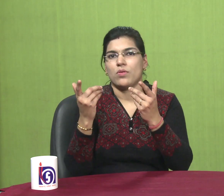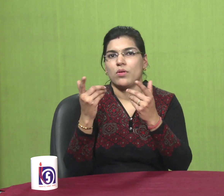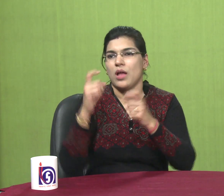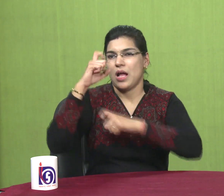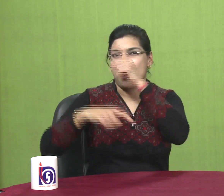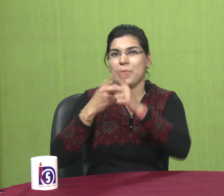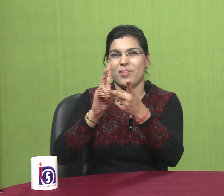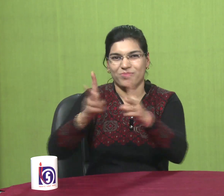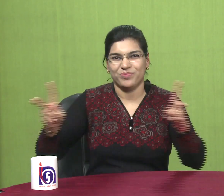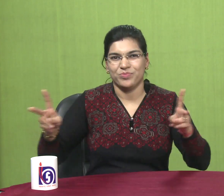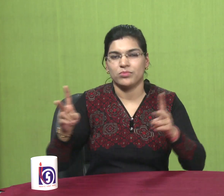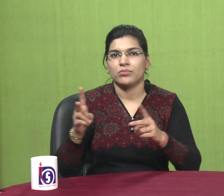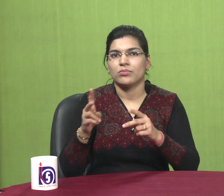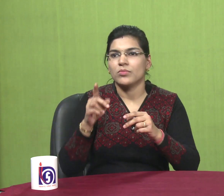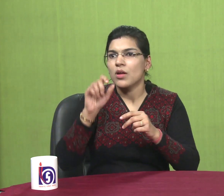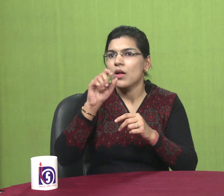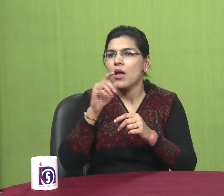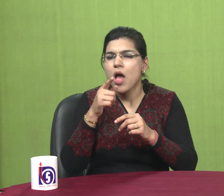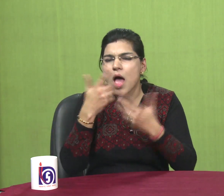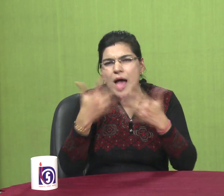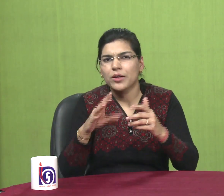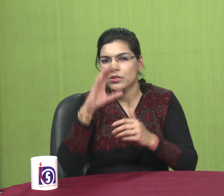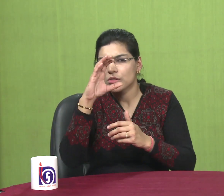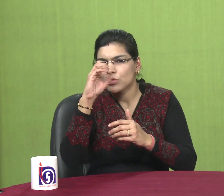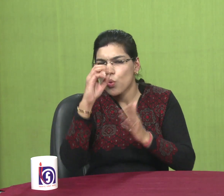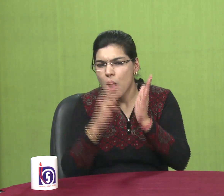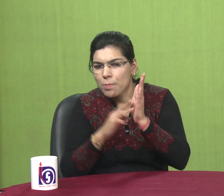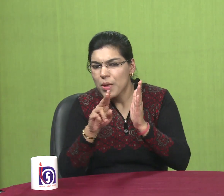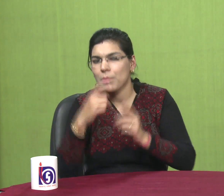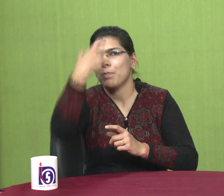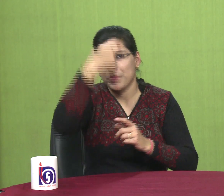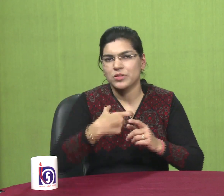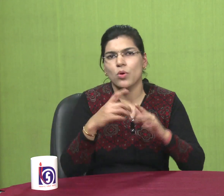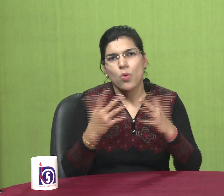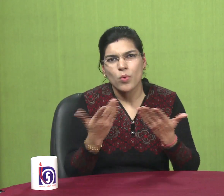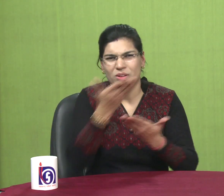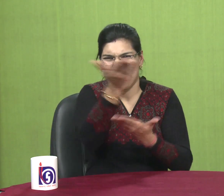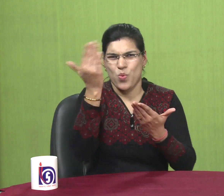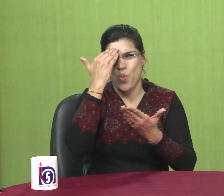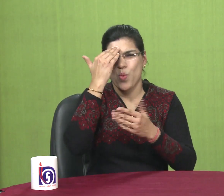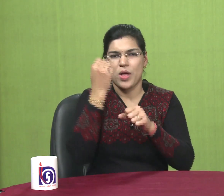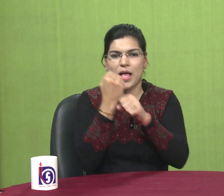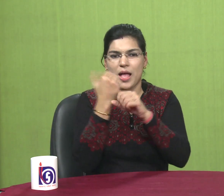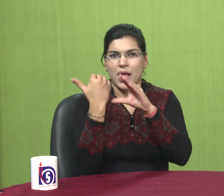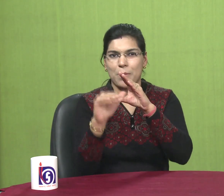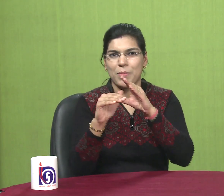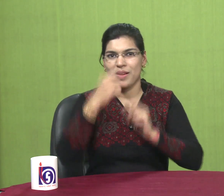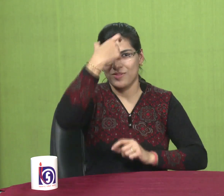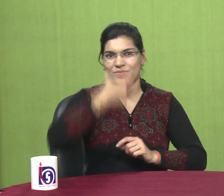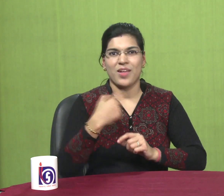Commercial entities. It could be an individual as well as a commercial